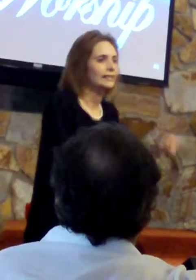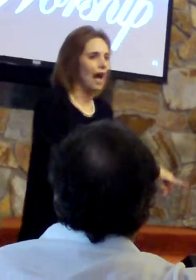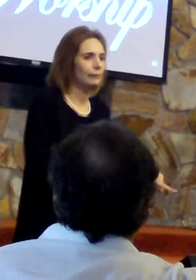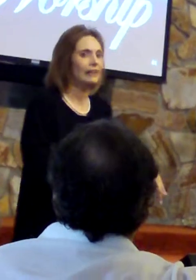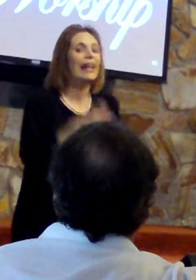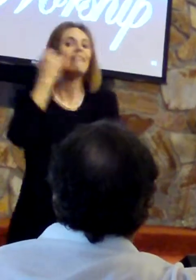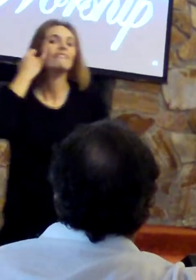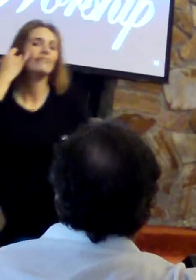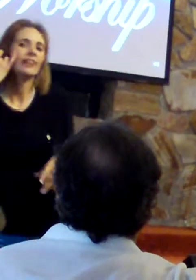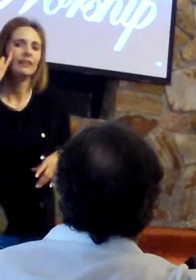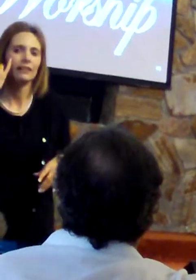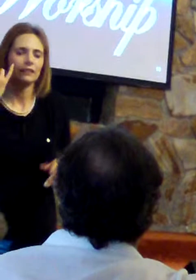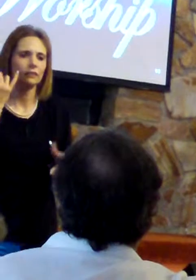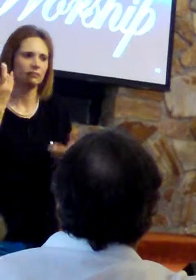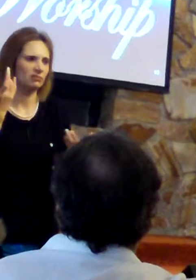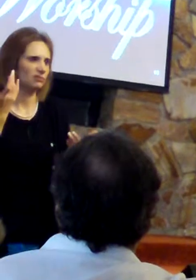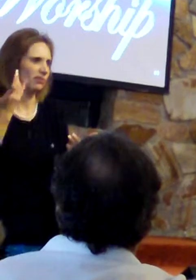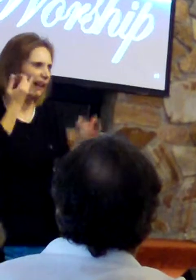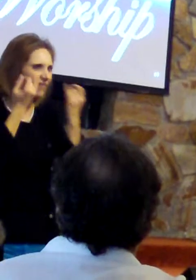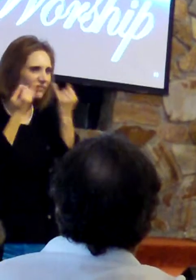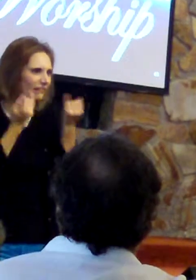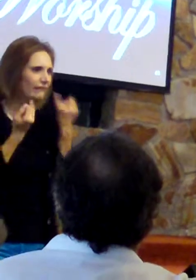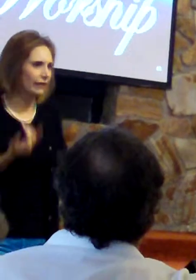if this happens?